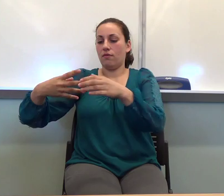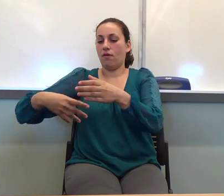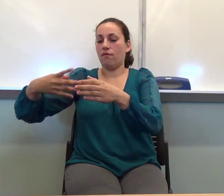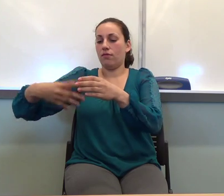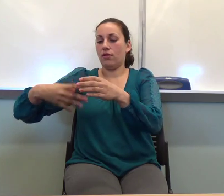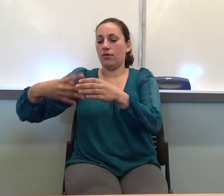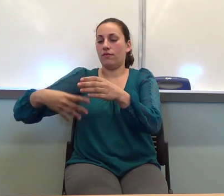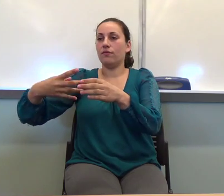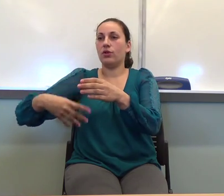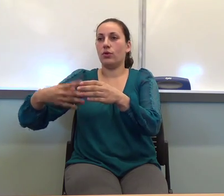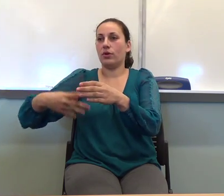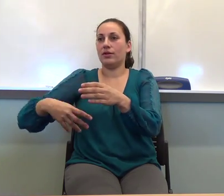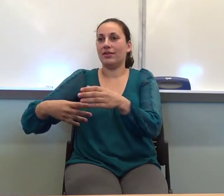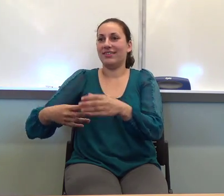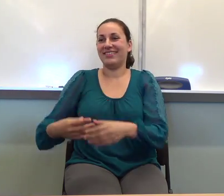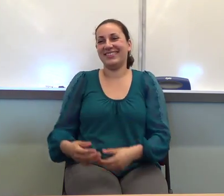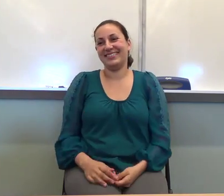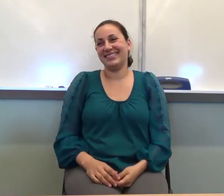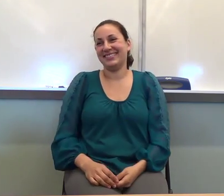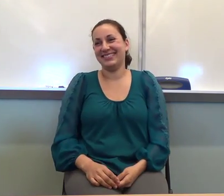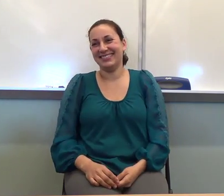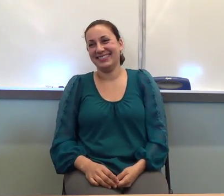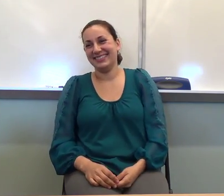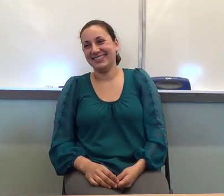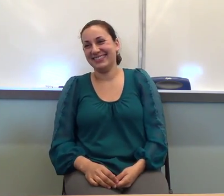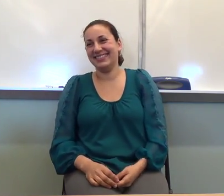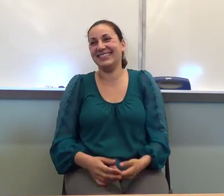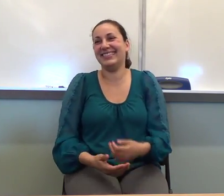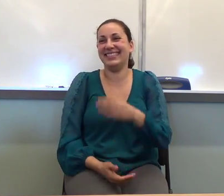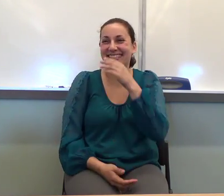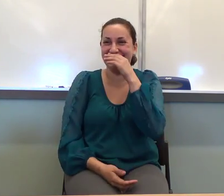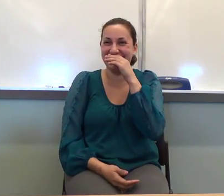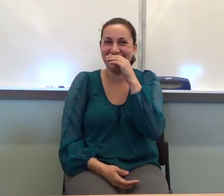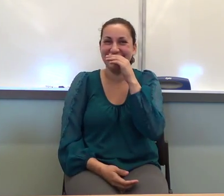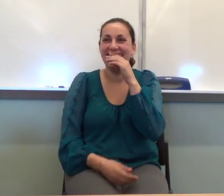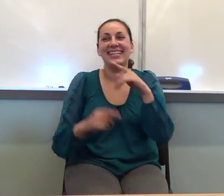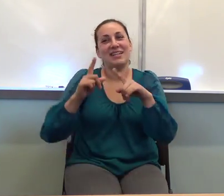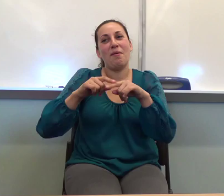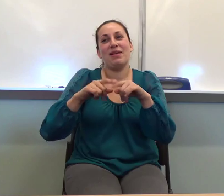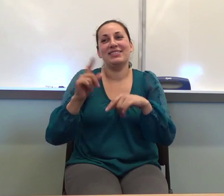By the way, just so we can get some training on units,